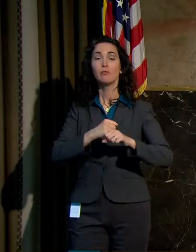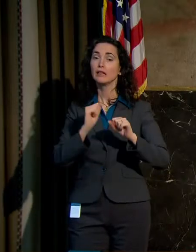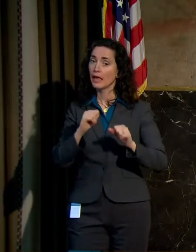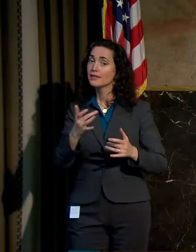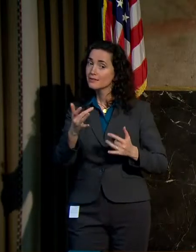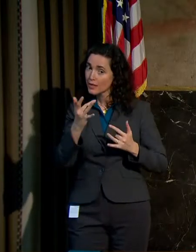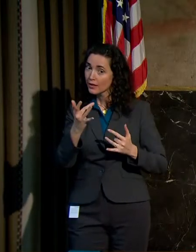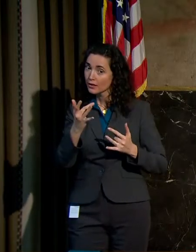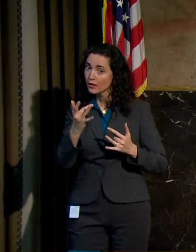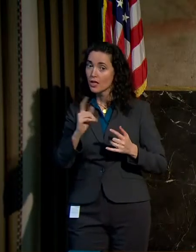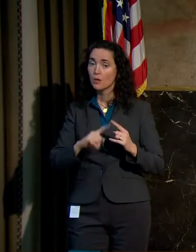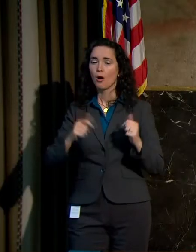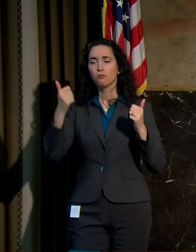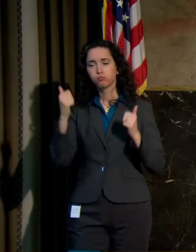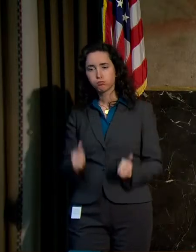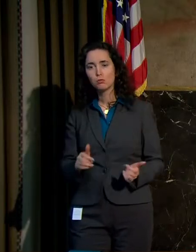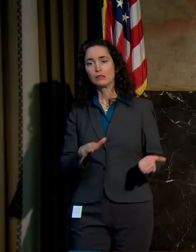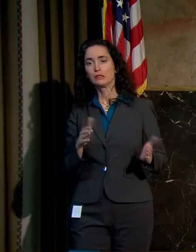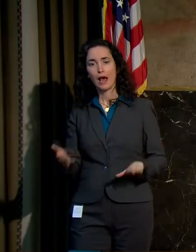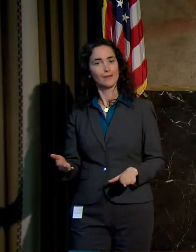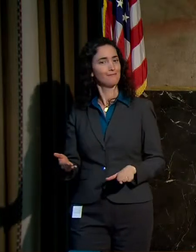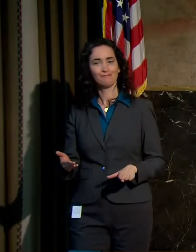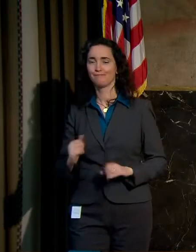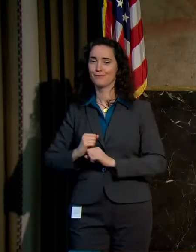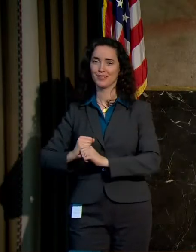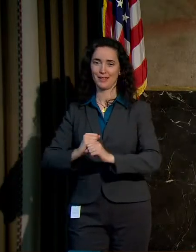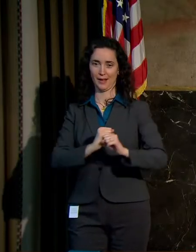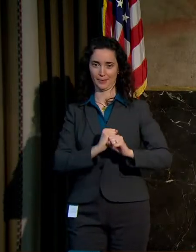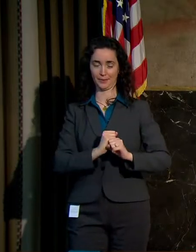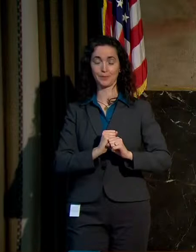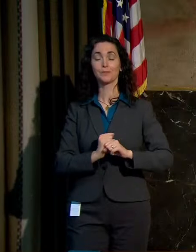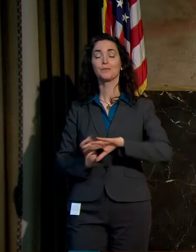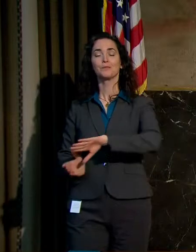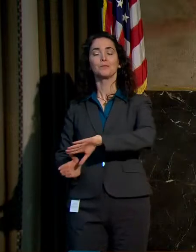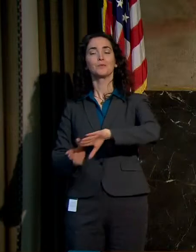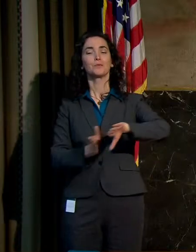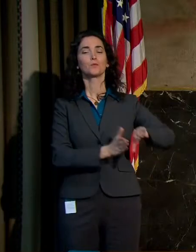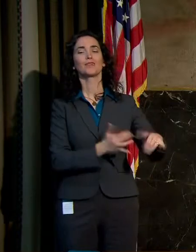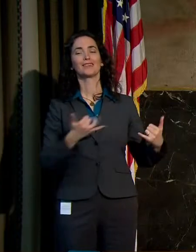death. With respect to the weather, this